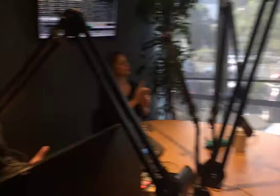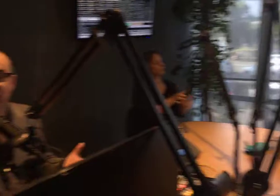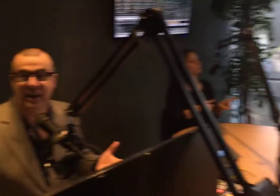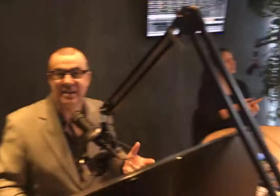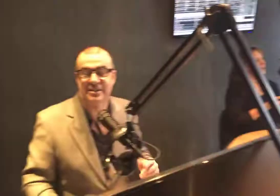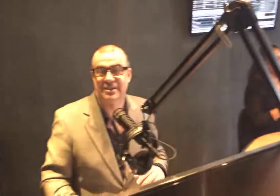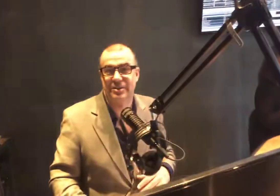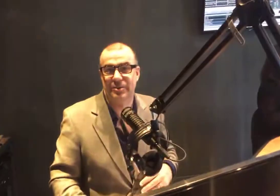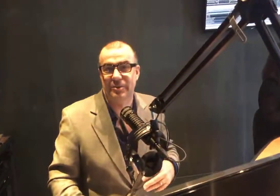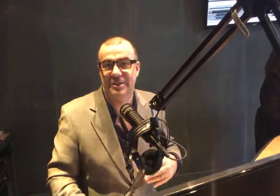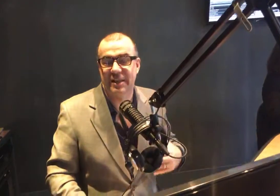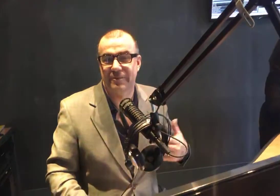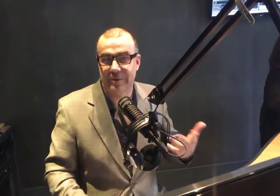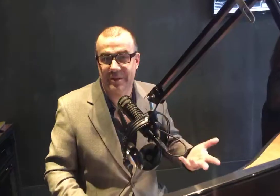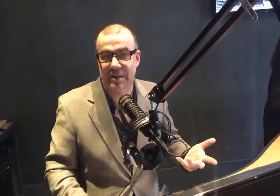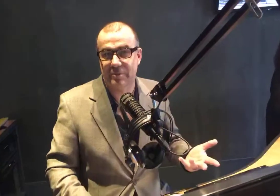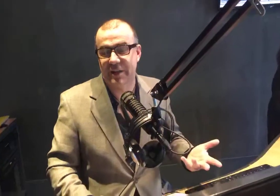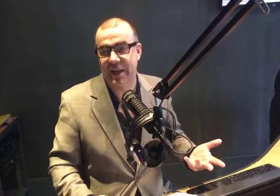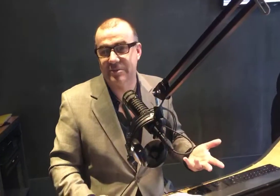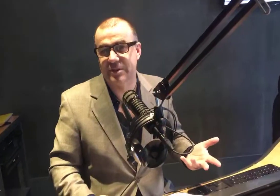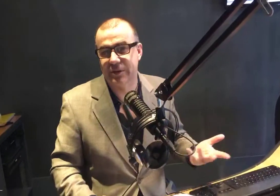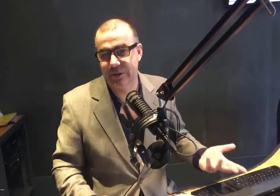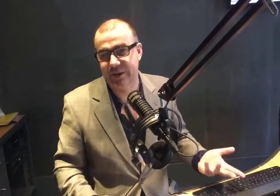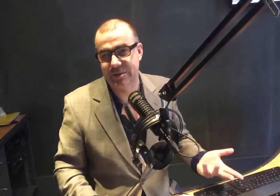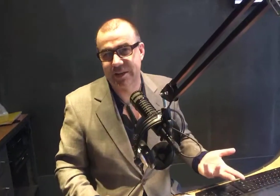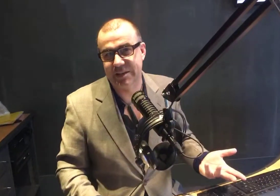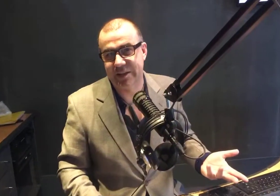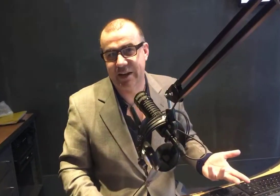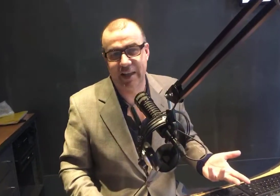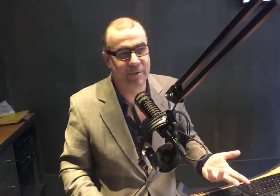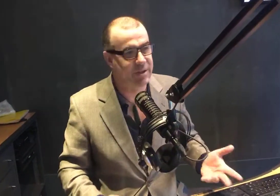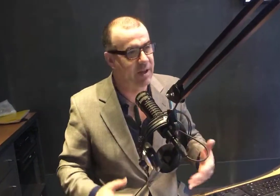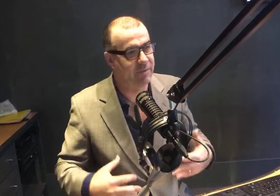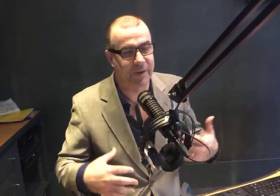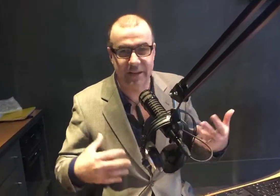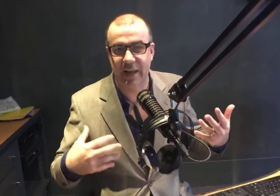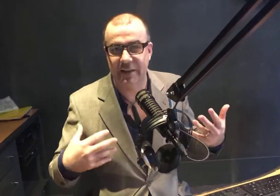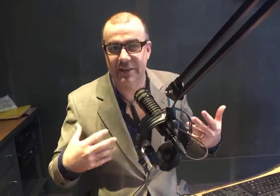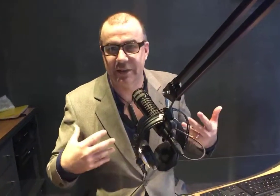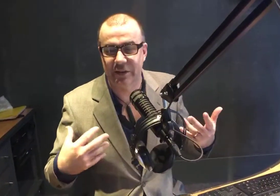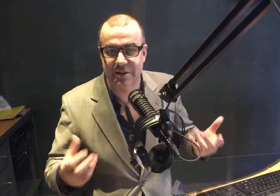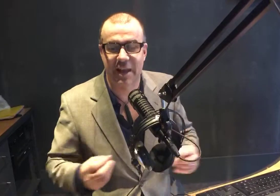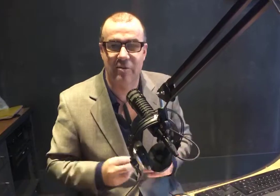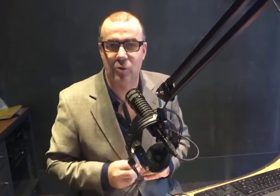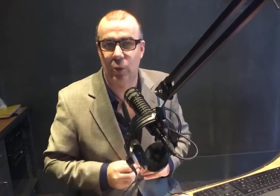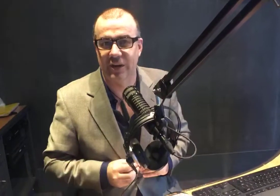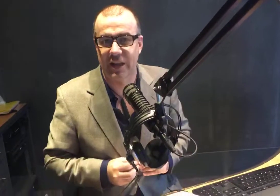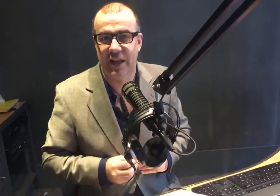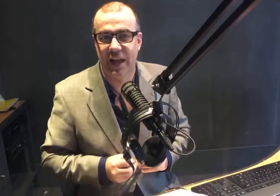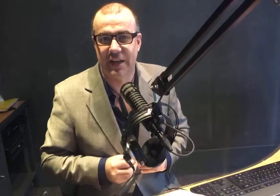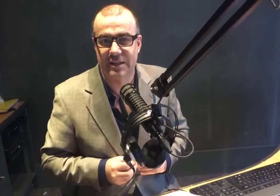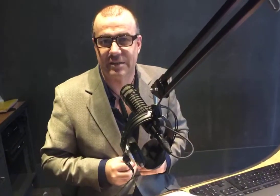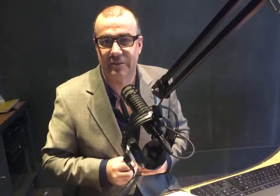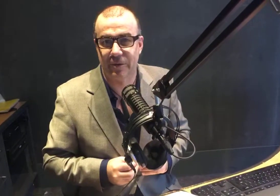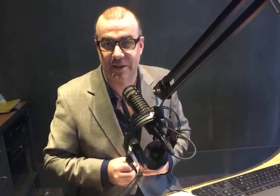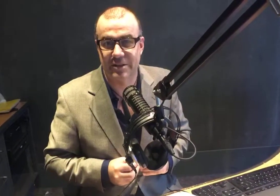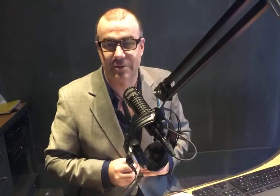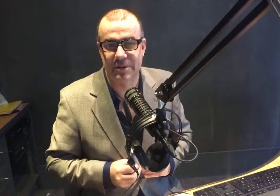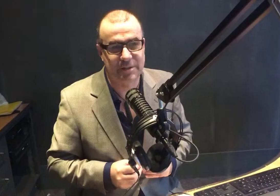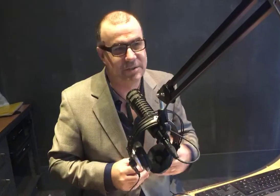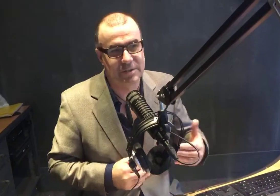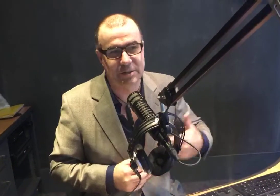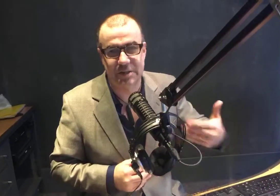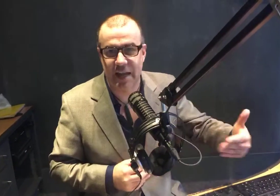also helping us to take first steps when it comes to learning New Zealand Sign Language and finding out just how important it is for